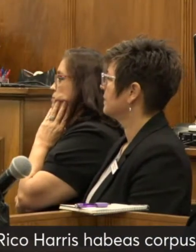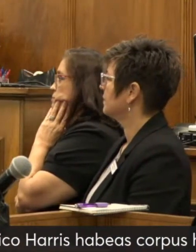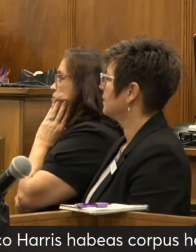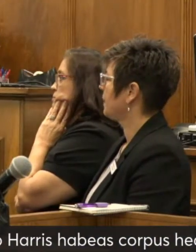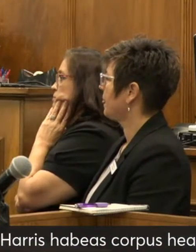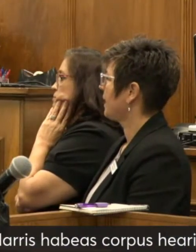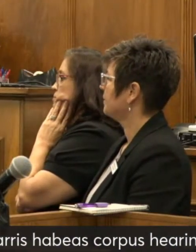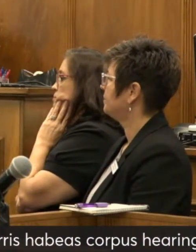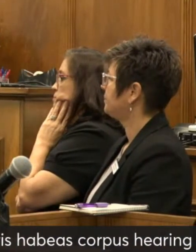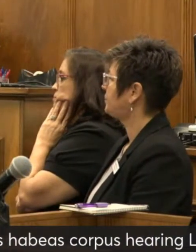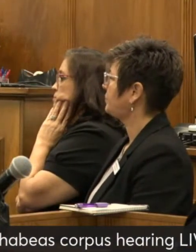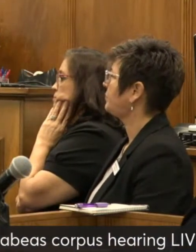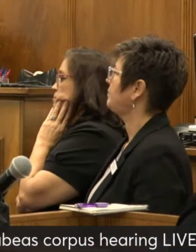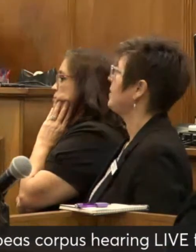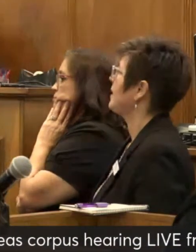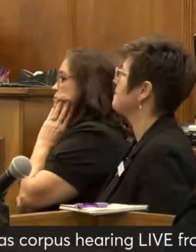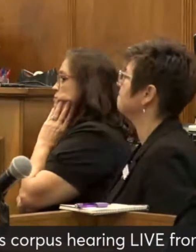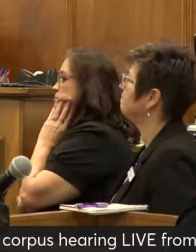guess what I'm asking is,